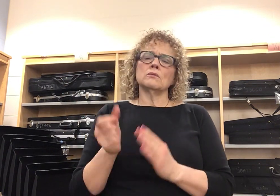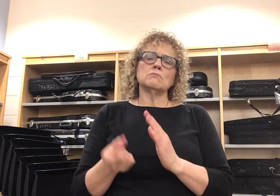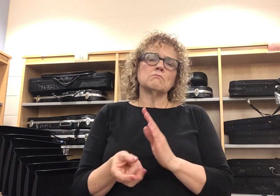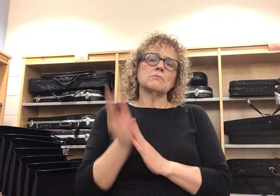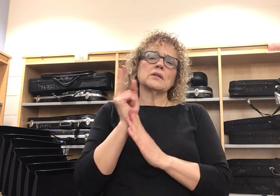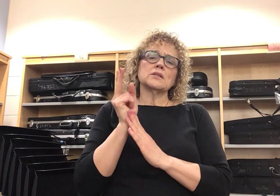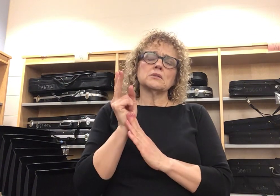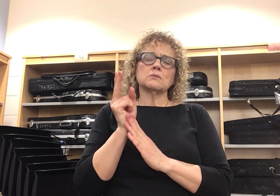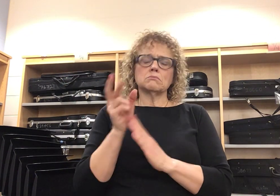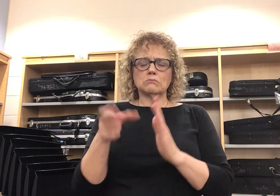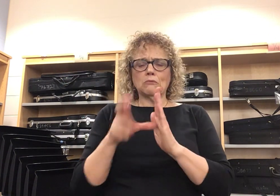this.